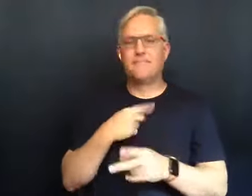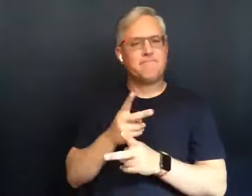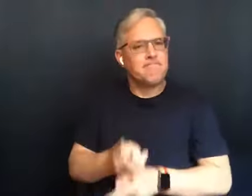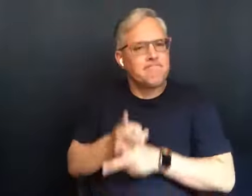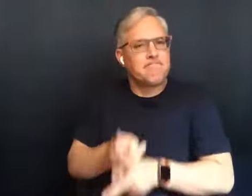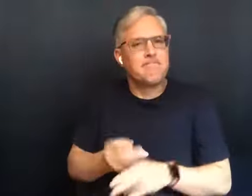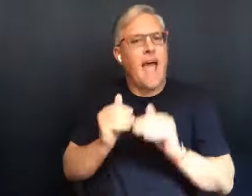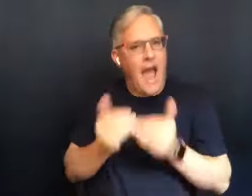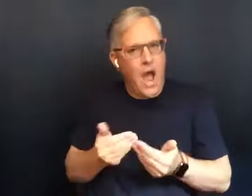So